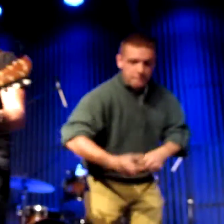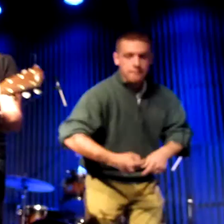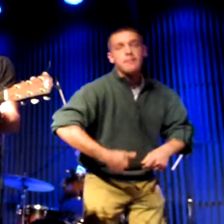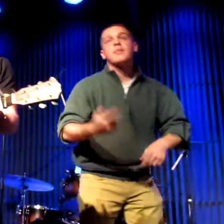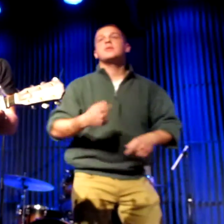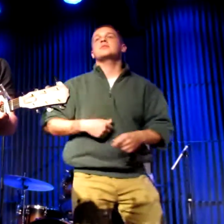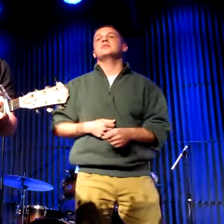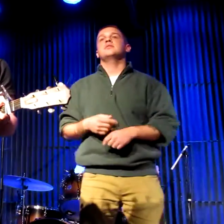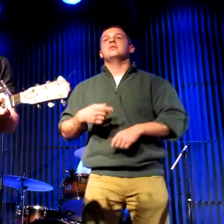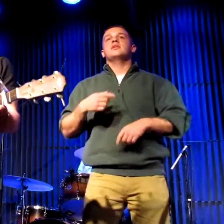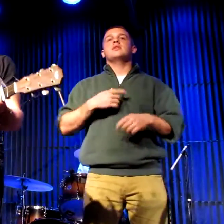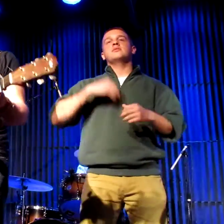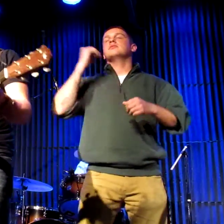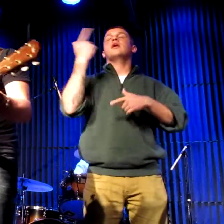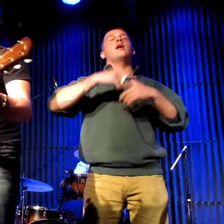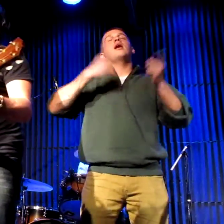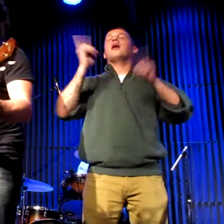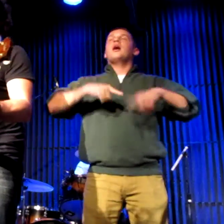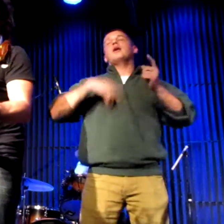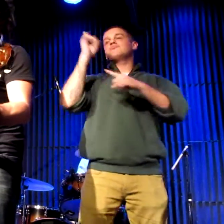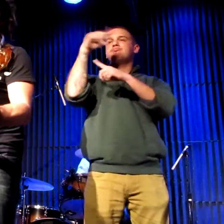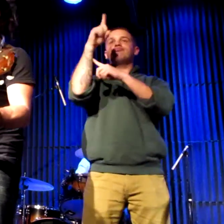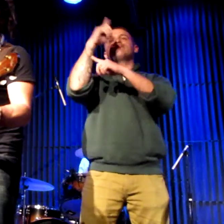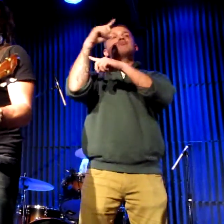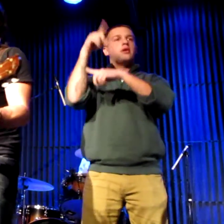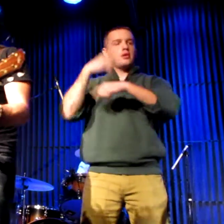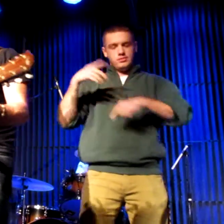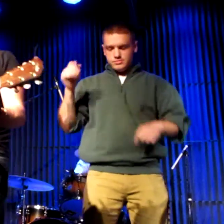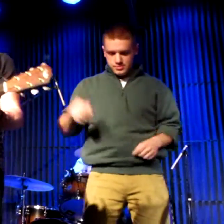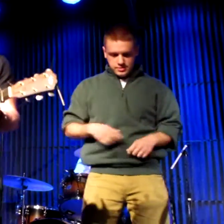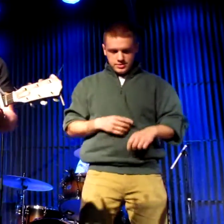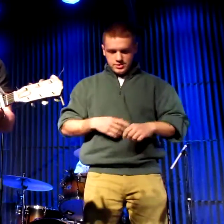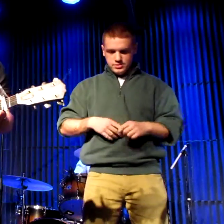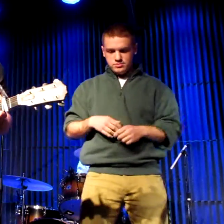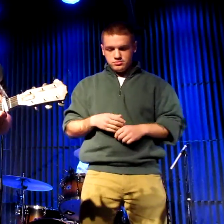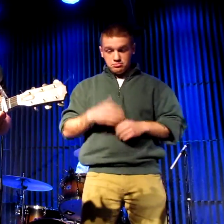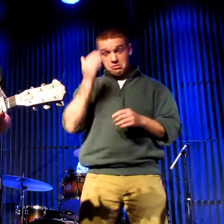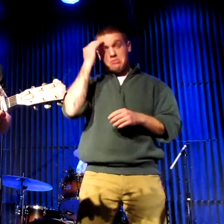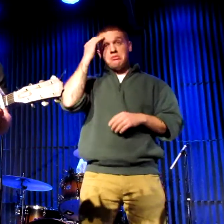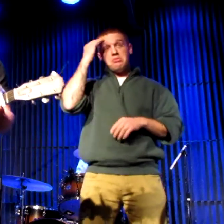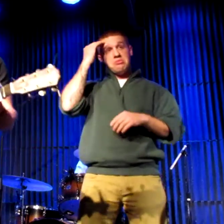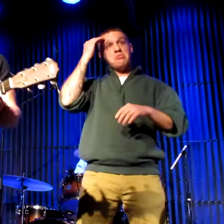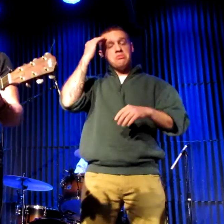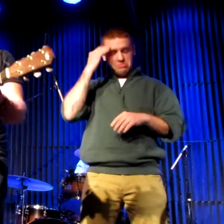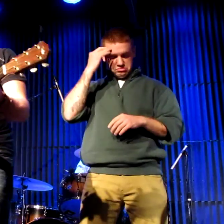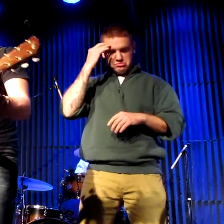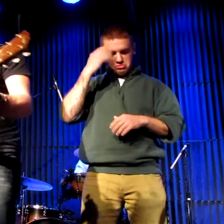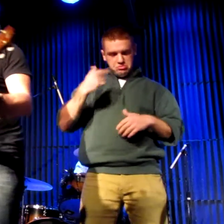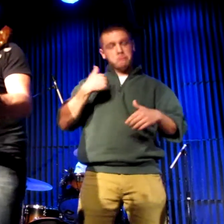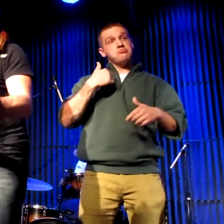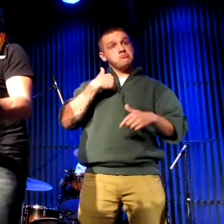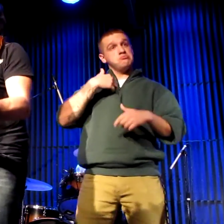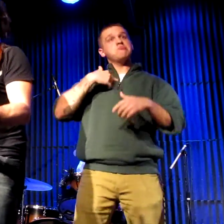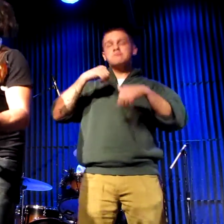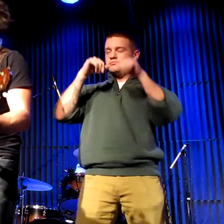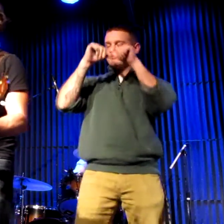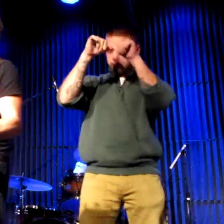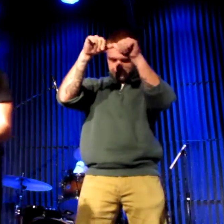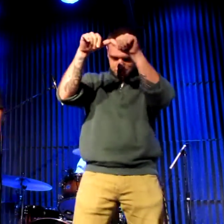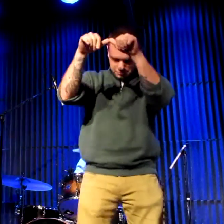it all comes down like clockwork, and the clocker plays along. It may lull the ears of the kids, but I will keep an eye.